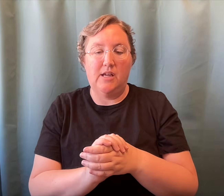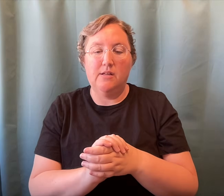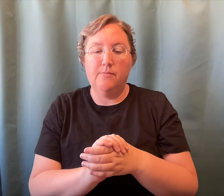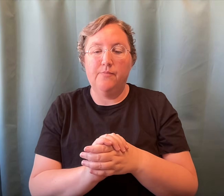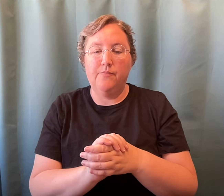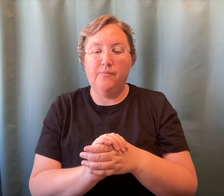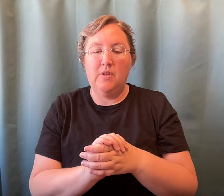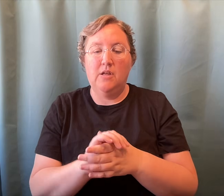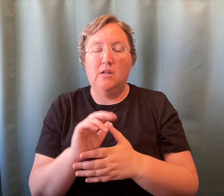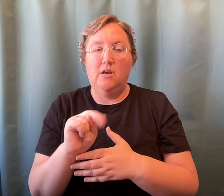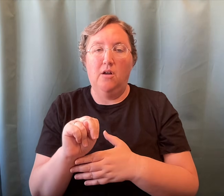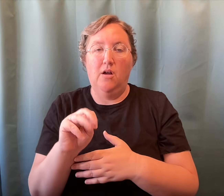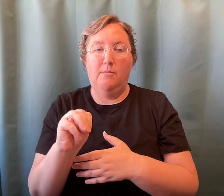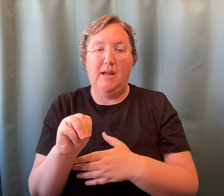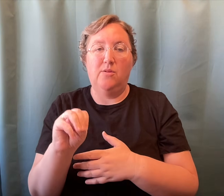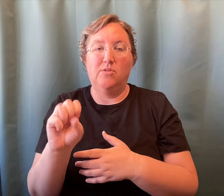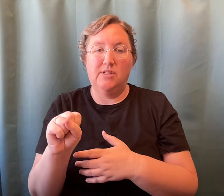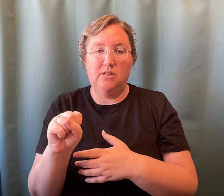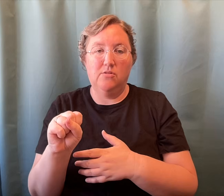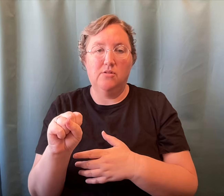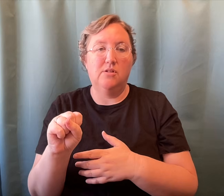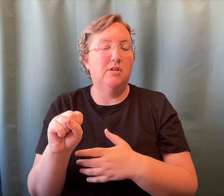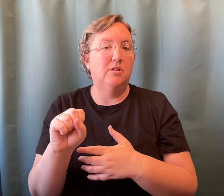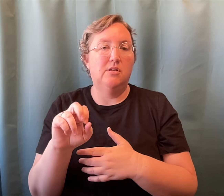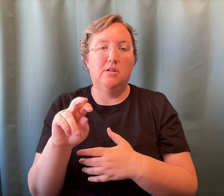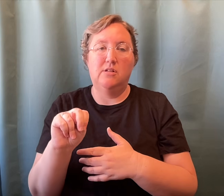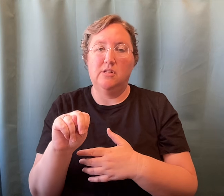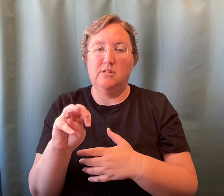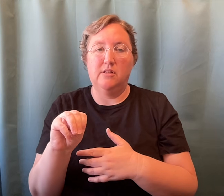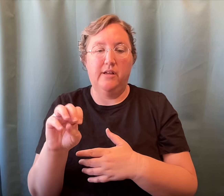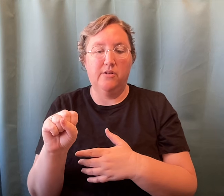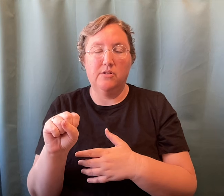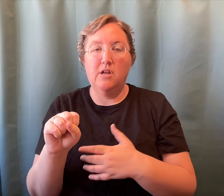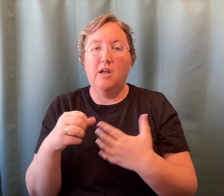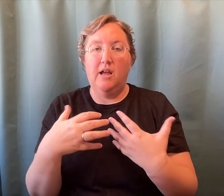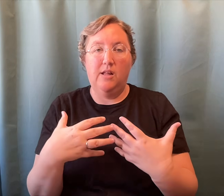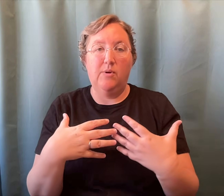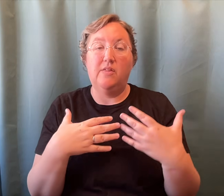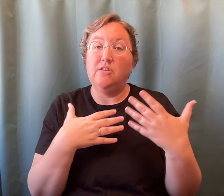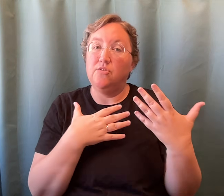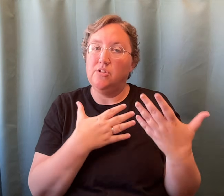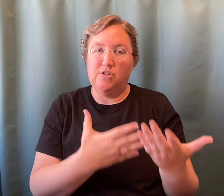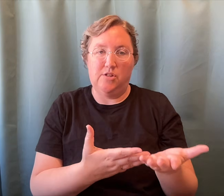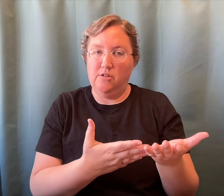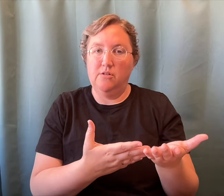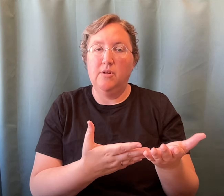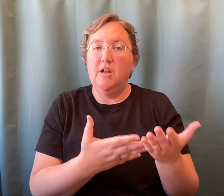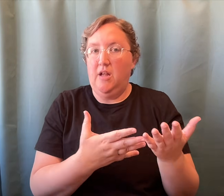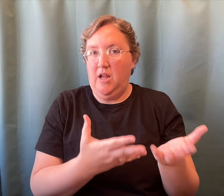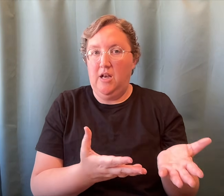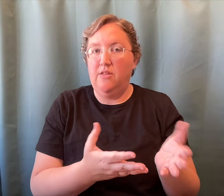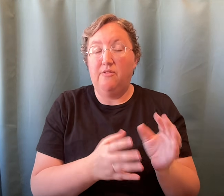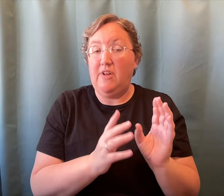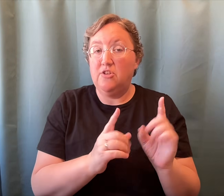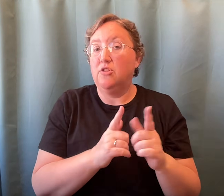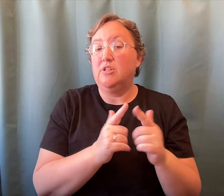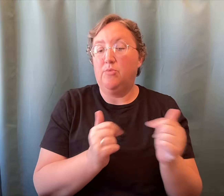it. Non-manual signals, just the letters. Anyway, these are still any facial